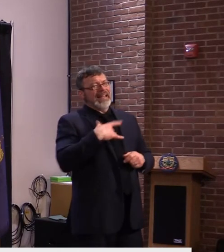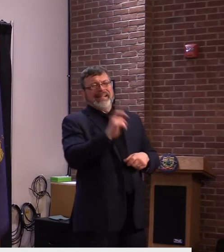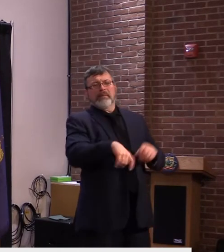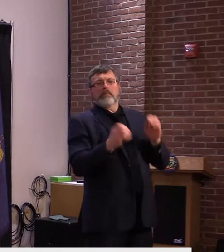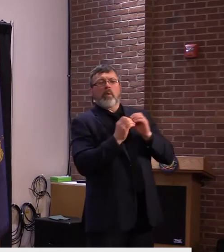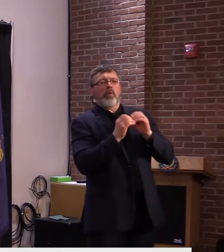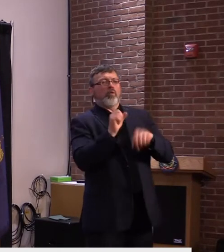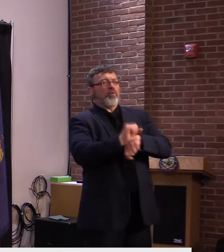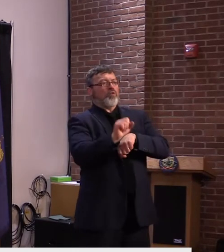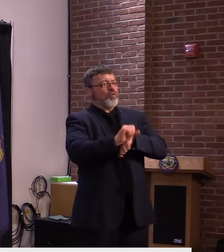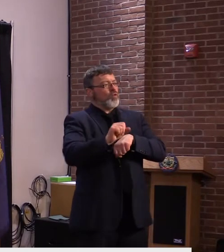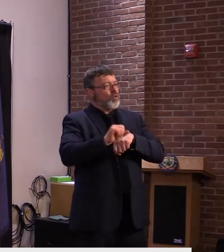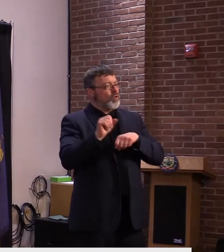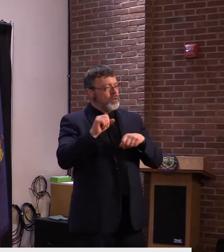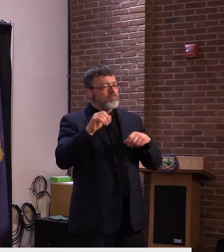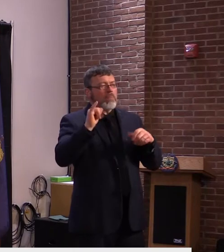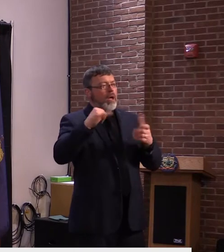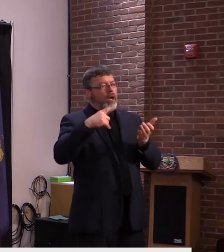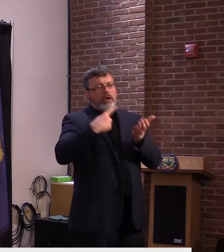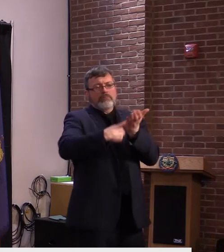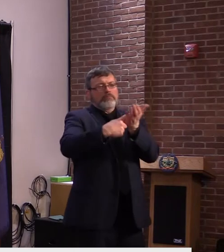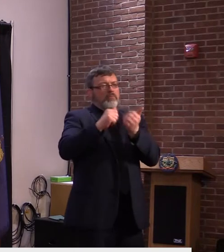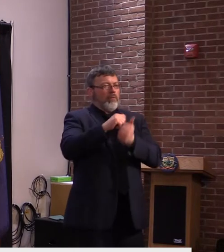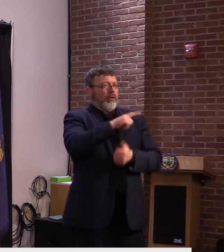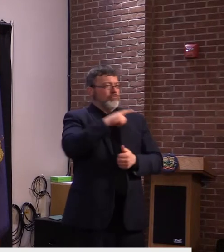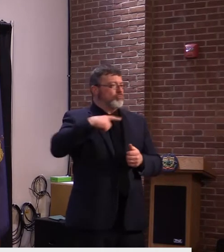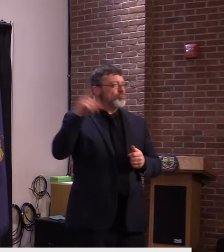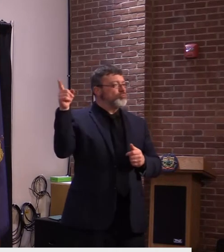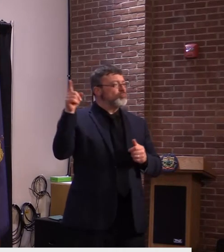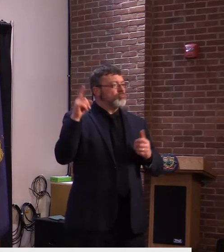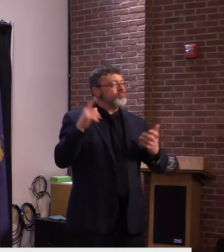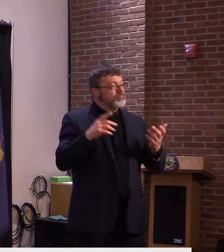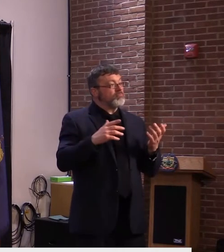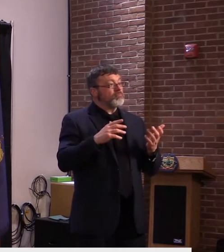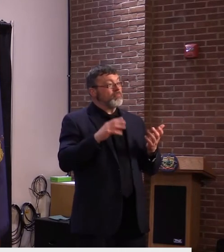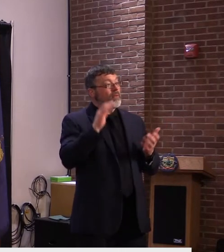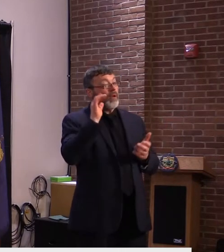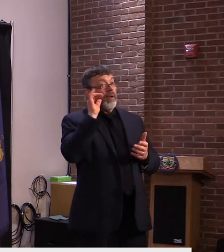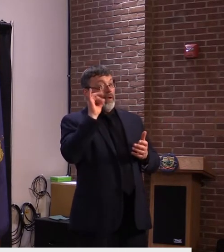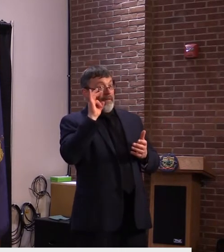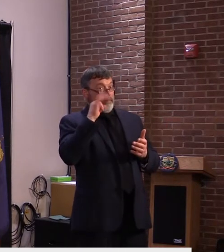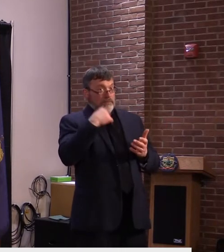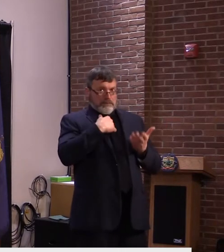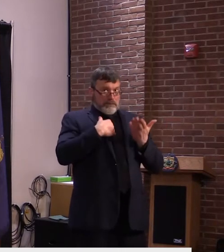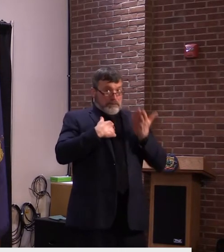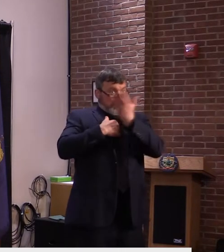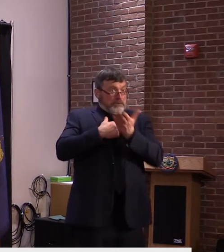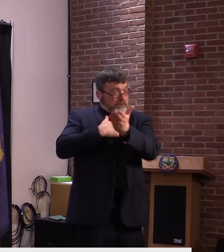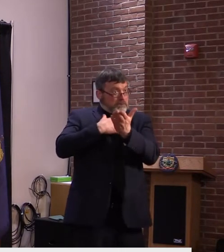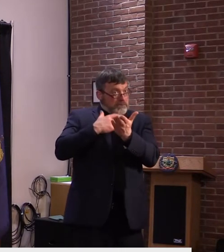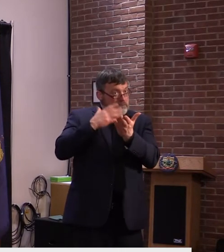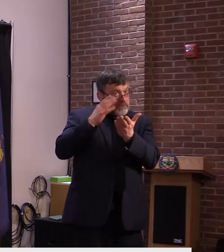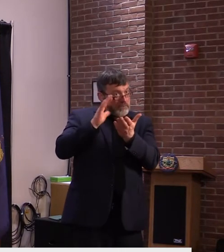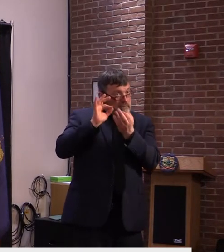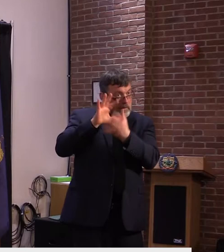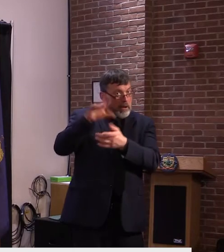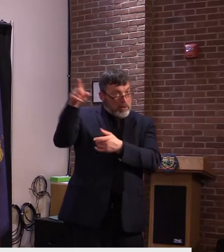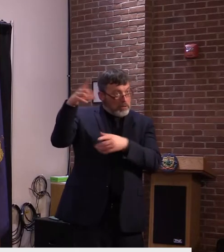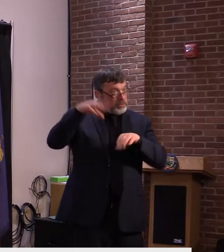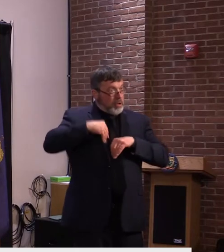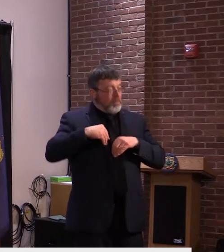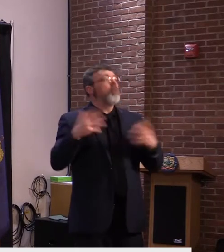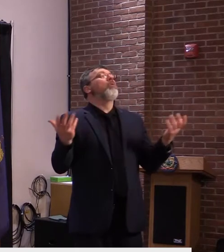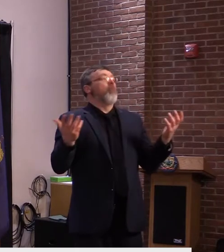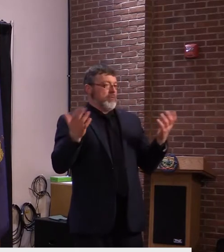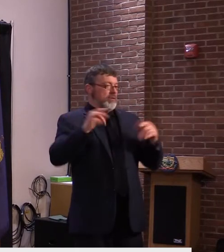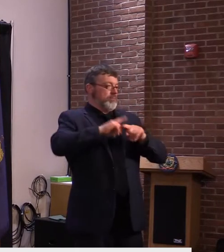now. We'll see whether they take any of the proposals that I've put forth to them and put it in the